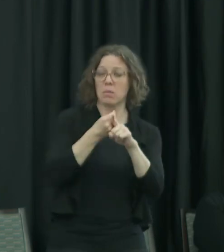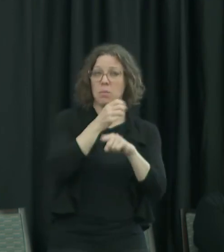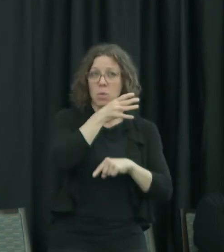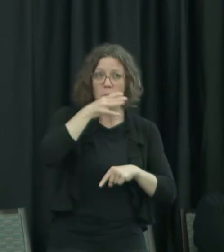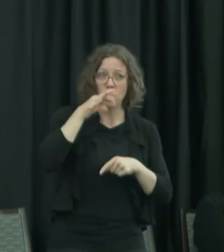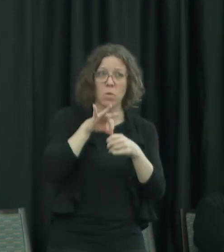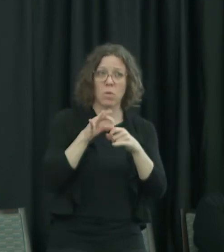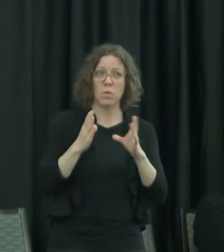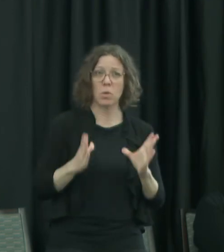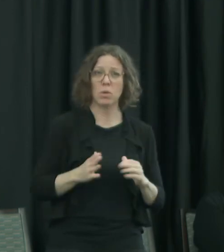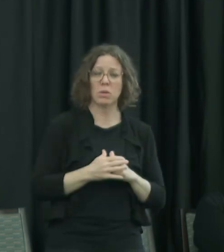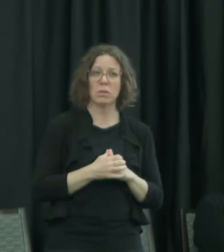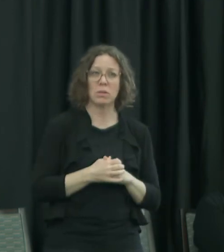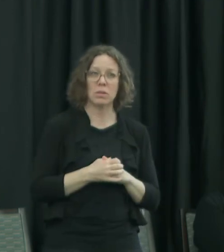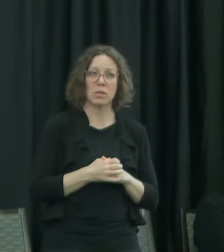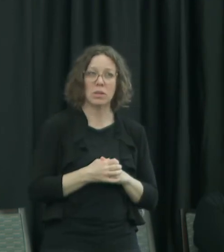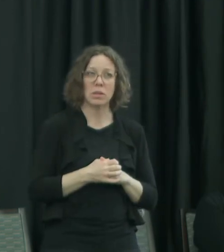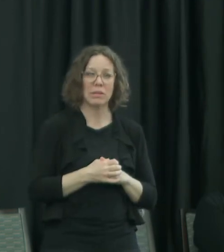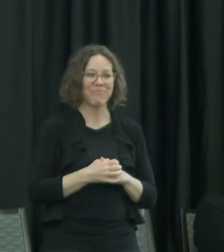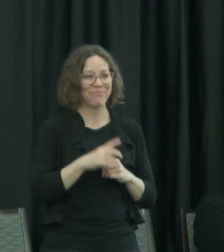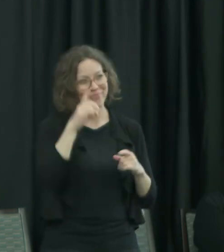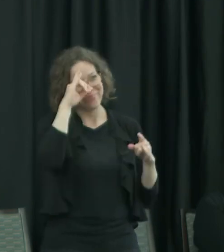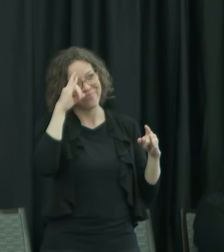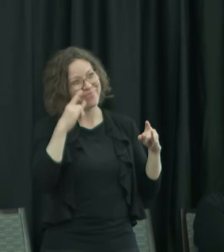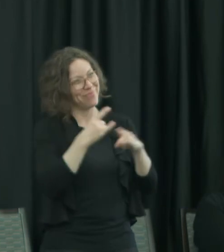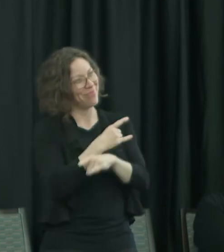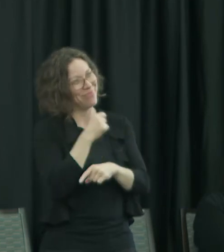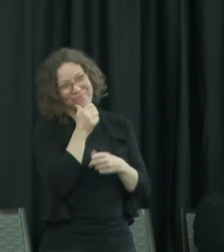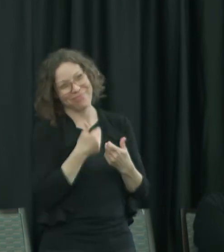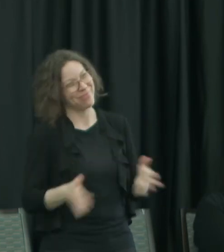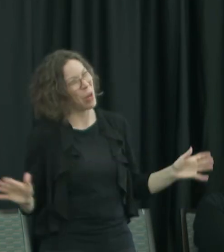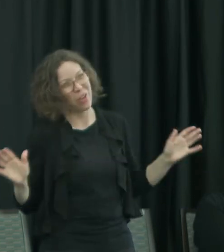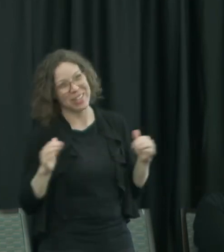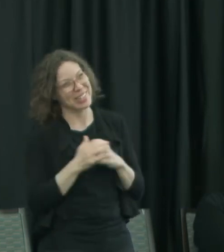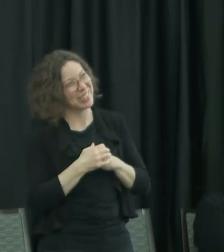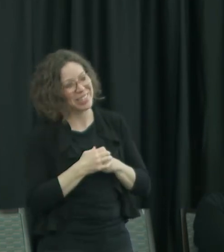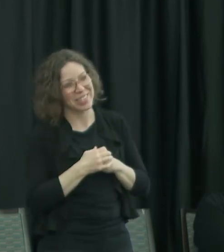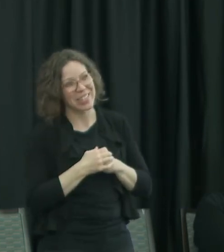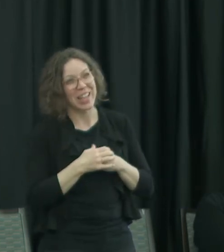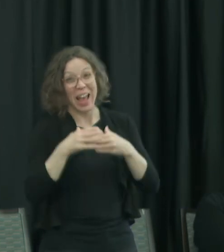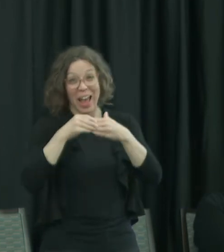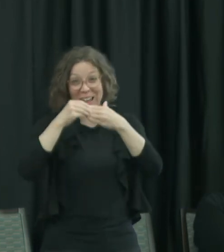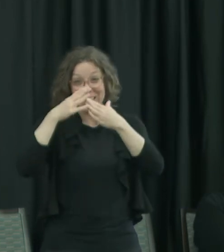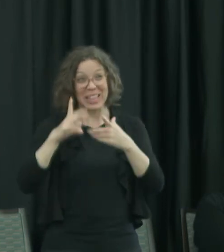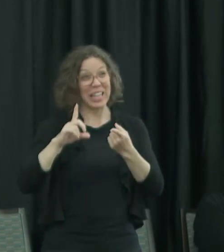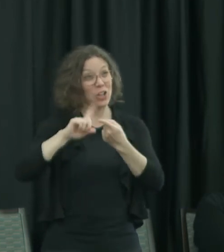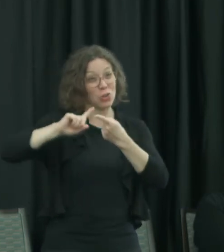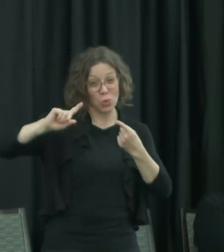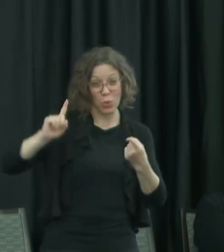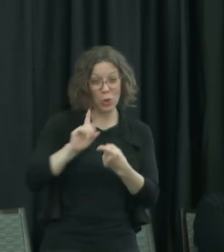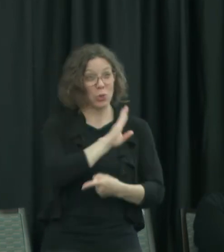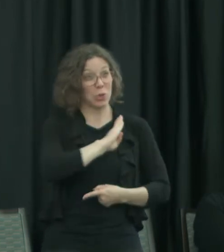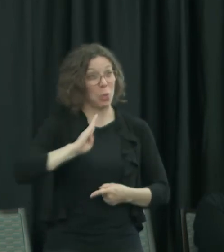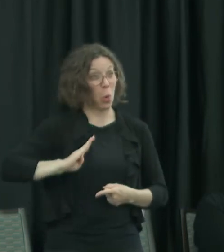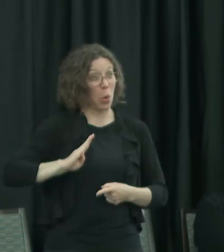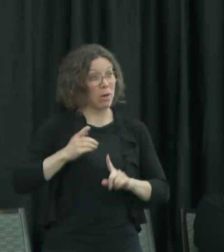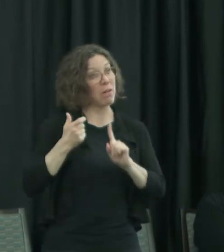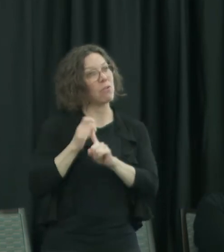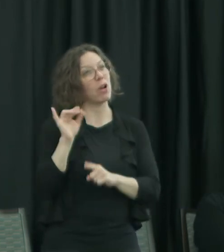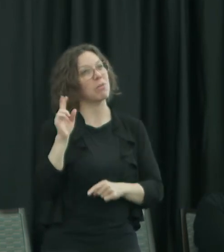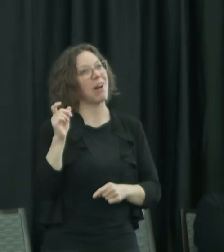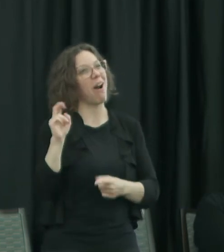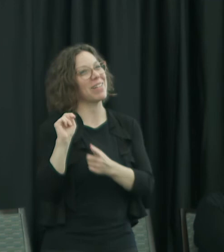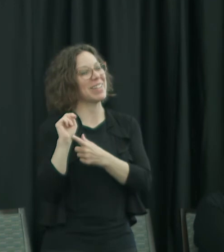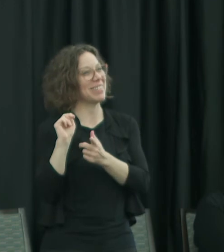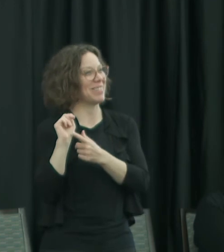voters. The irony is not lost on me that the leader of the petition drive to reduce the board was from Coggan, Iowa,